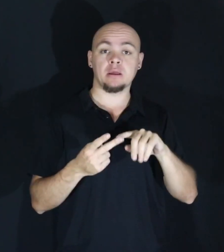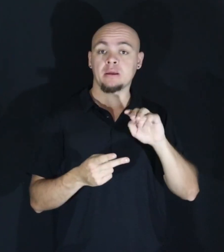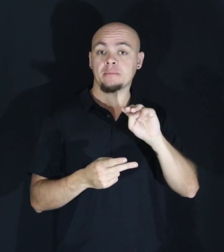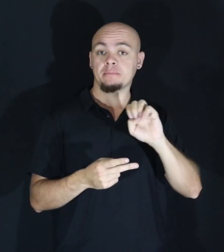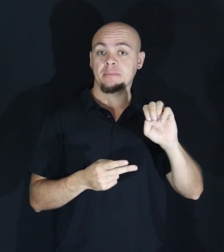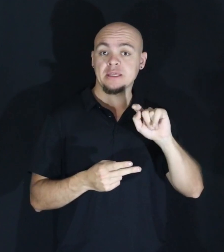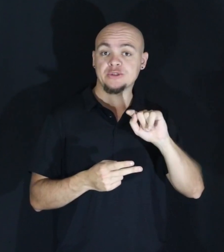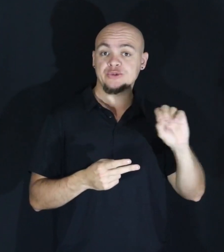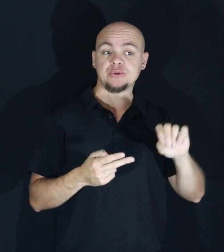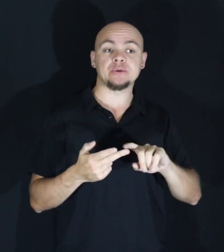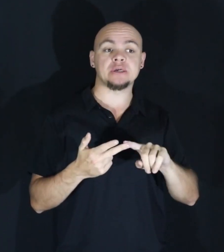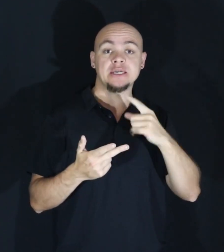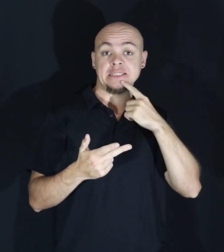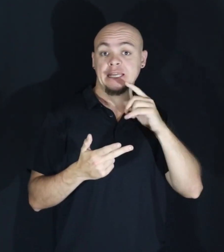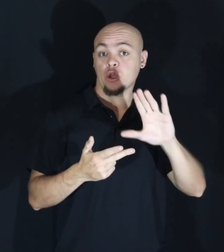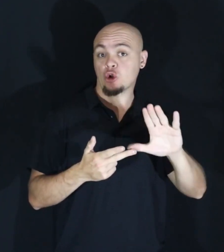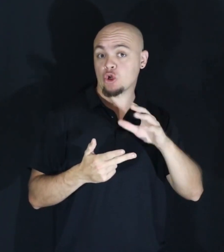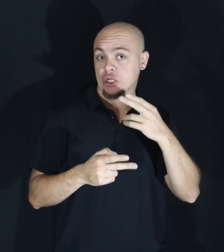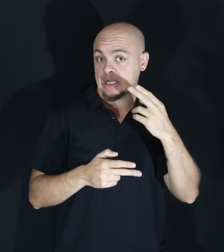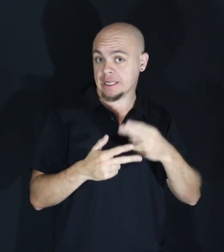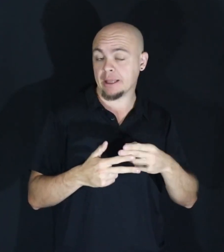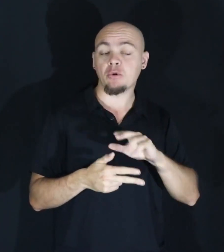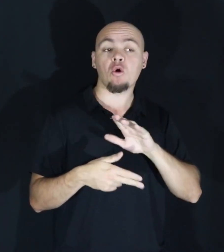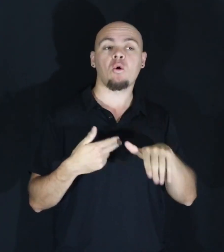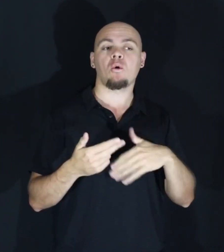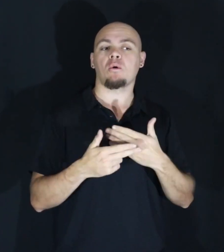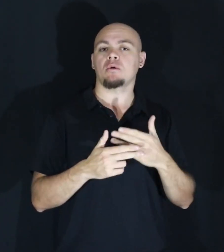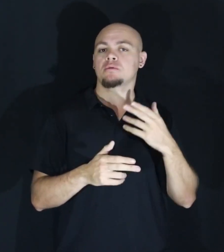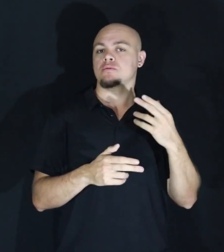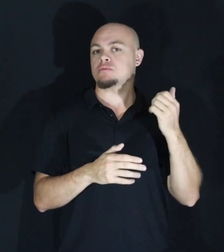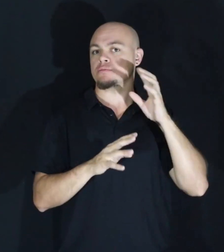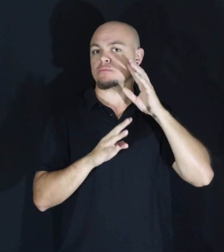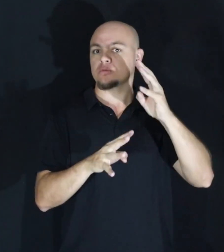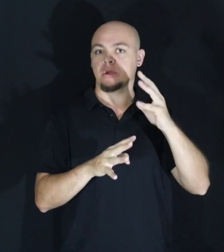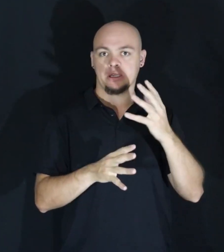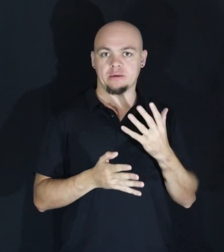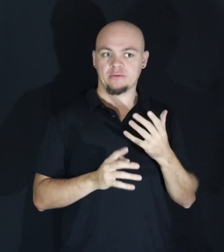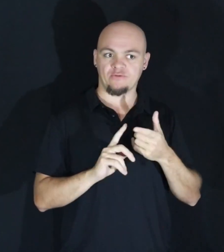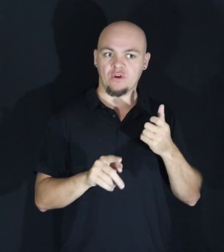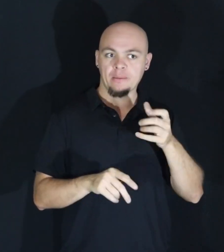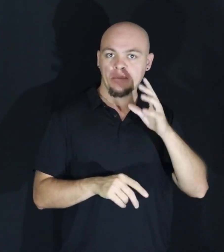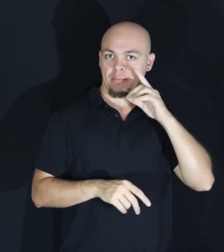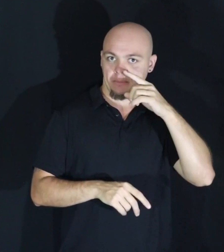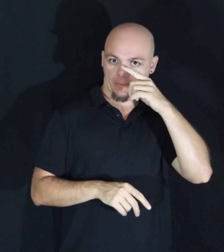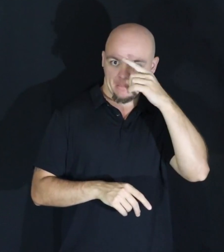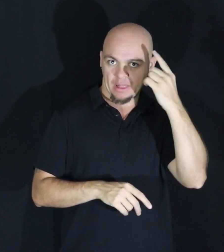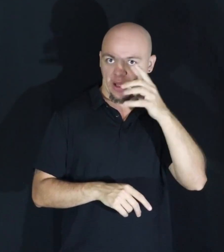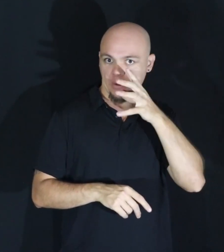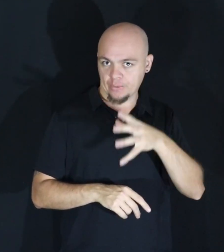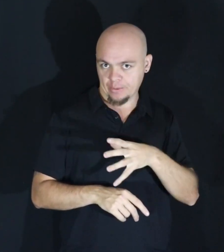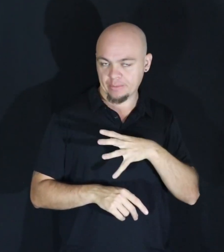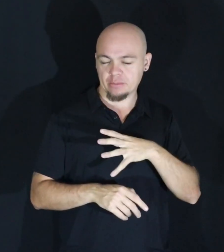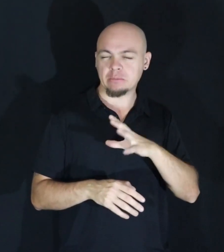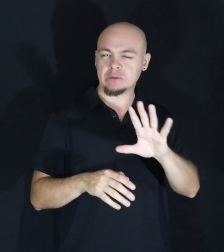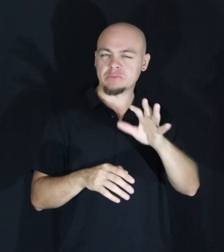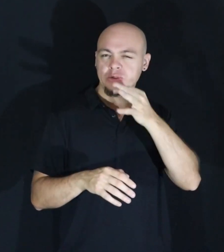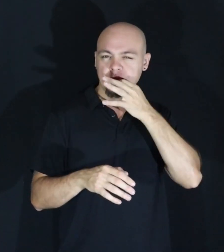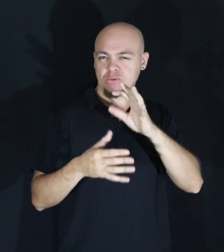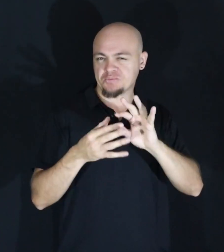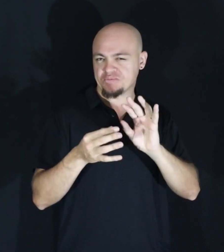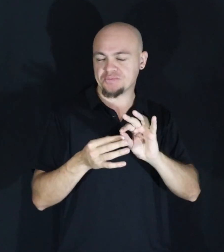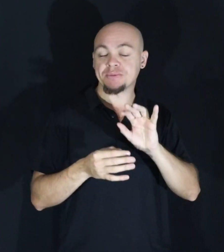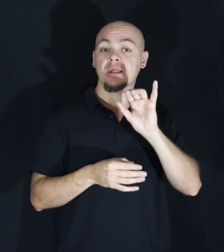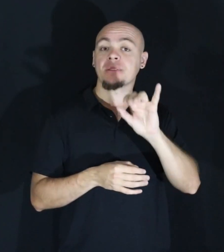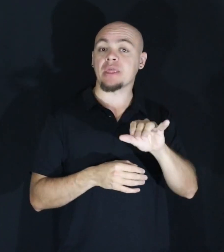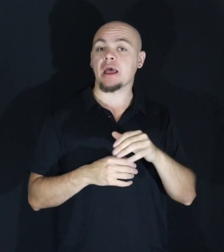Her Name, all fueled and created by Black women, but we'll talk about that soon. But that